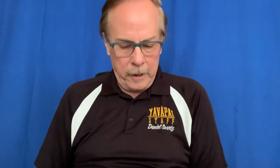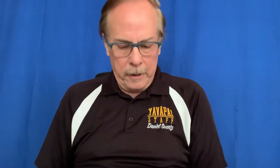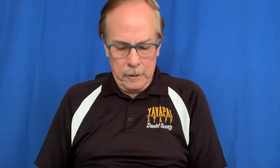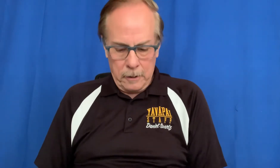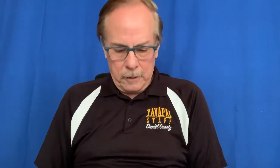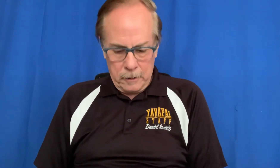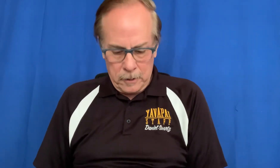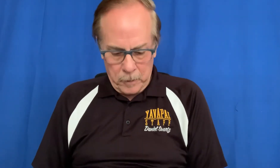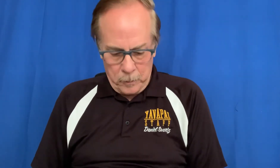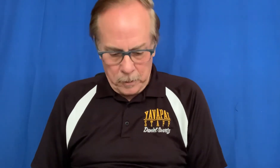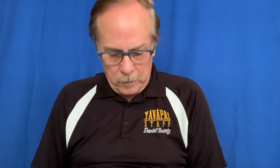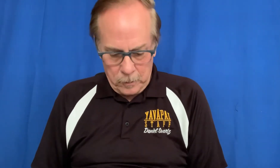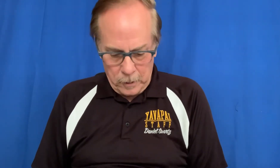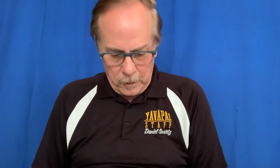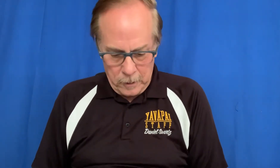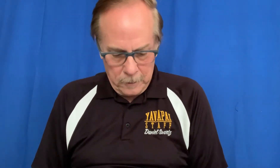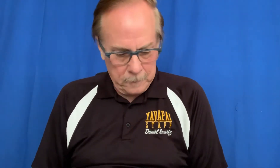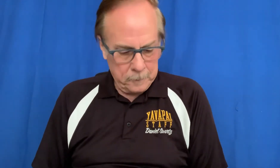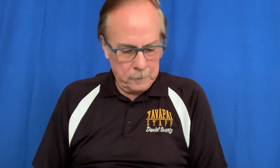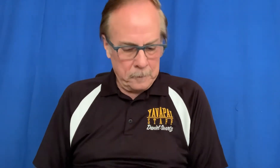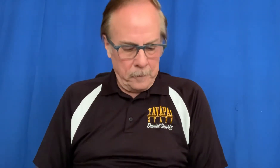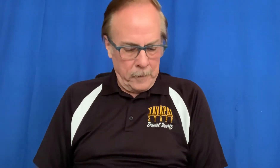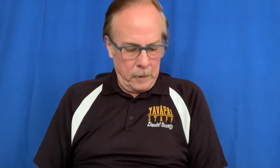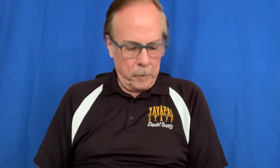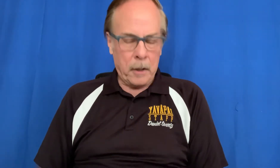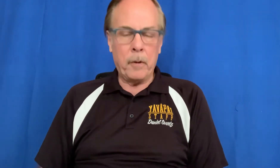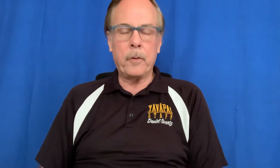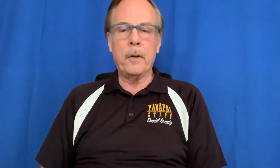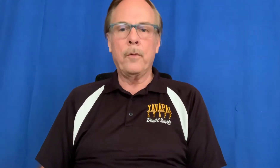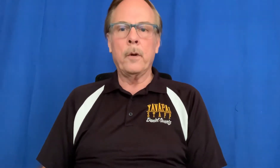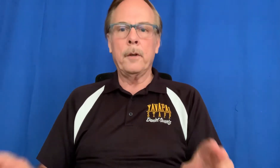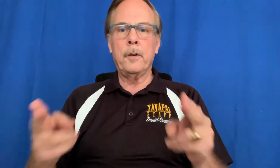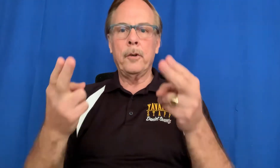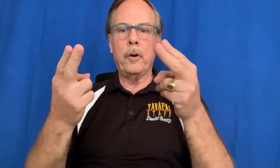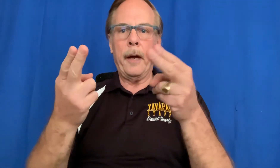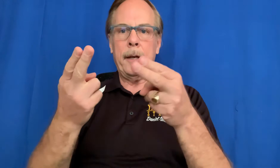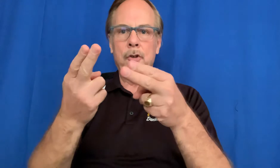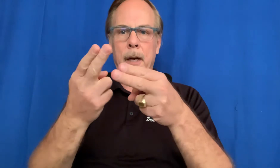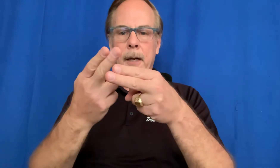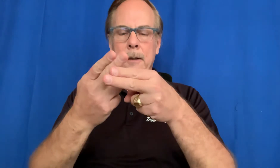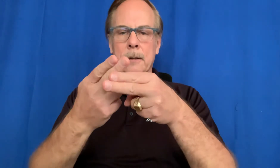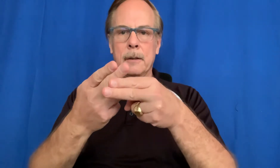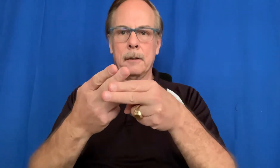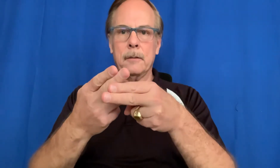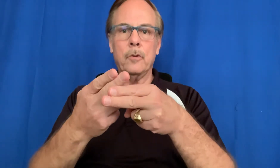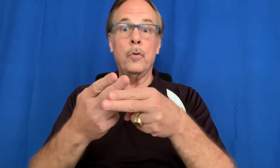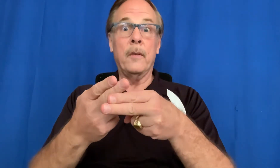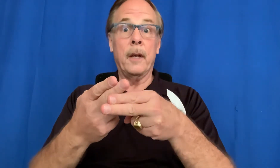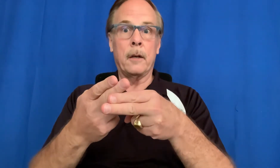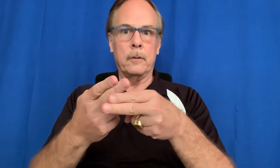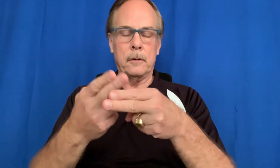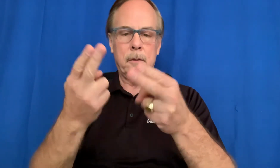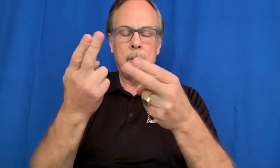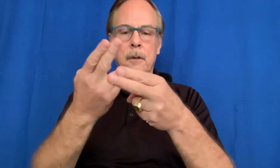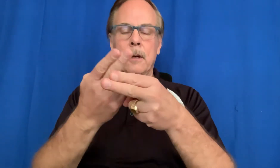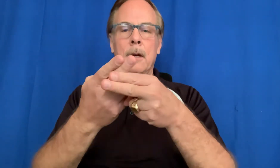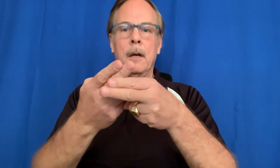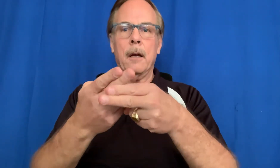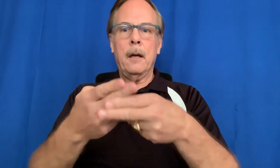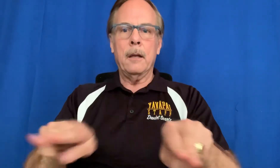Eggs, I think this might be a new sign. Bottom of 342, your H hands, hueveros, like